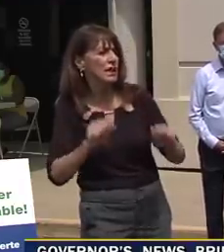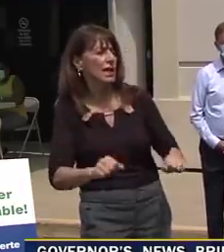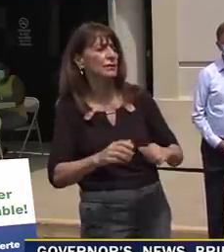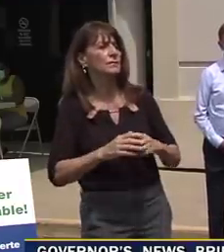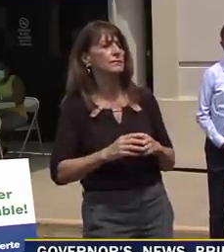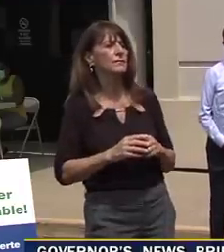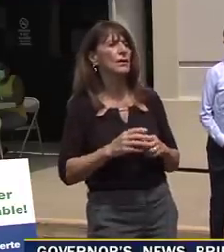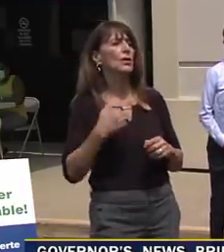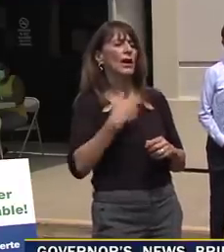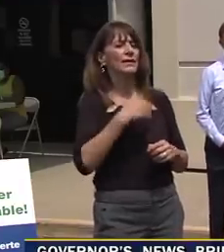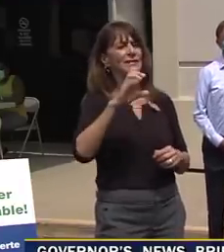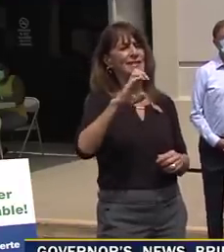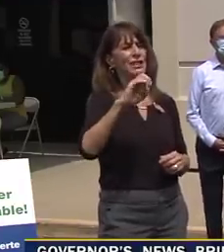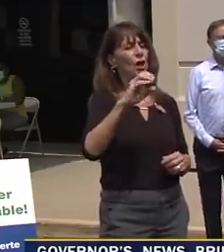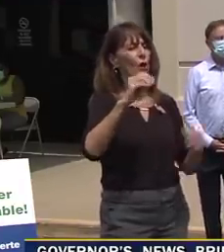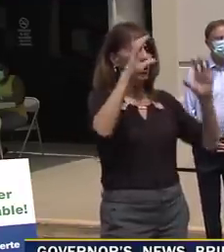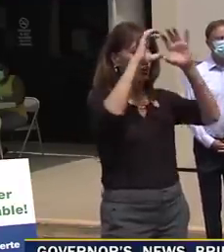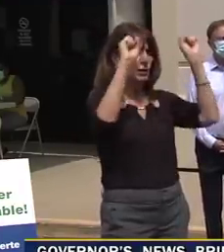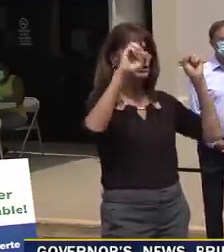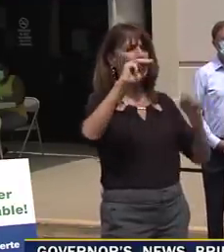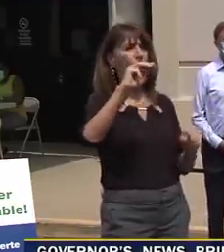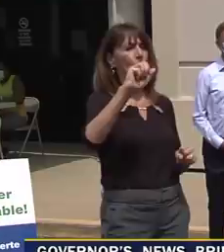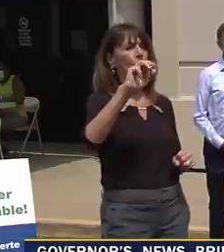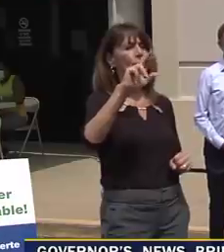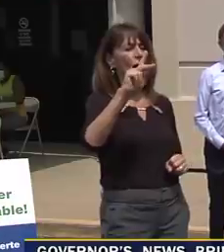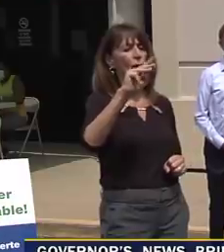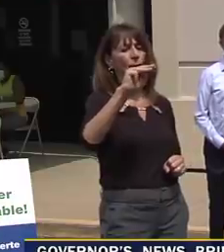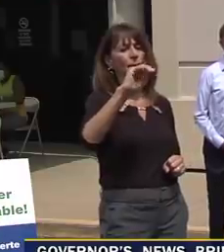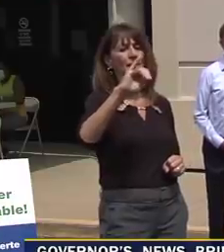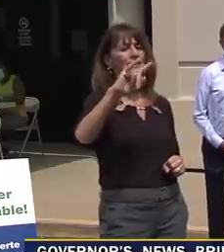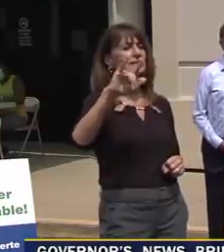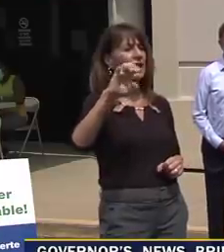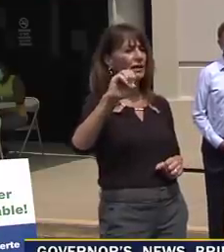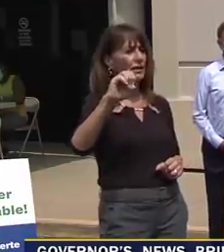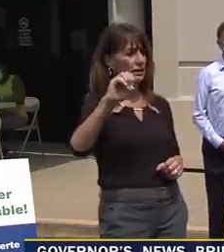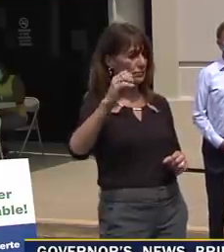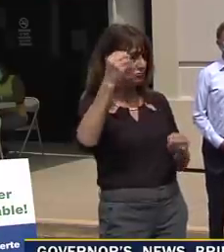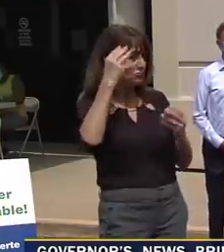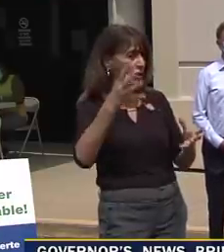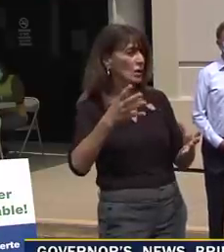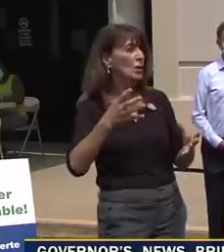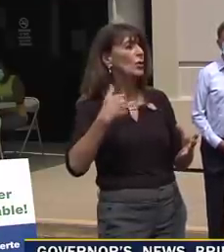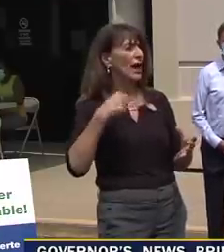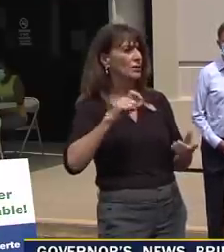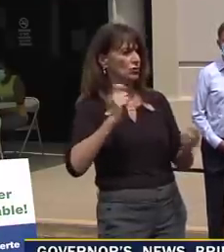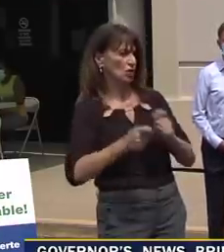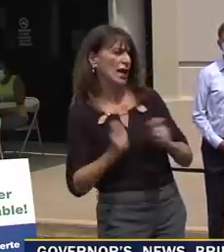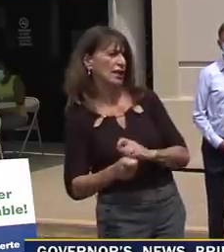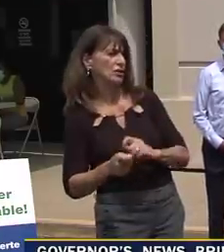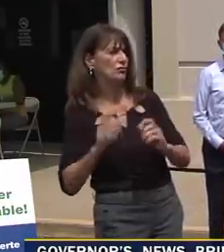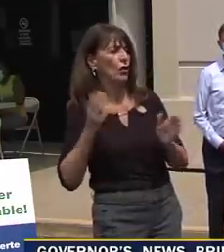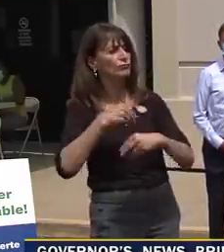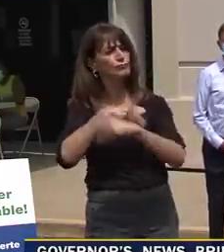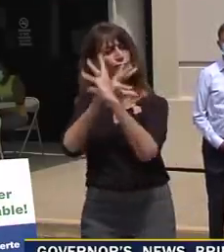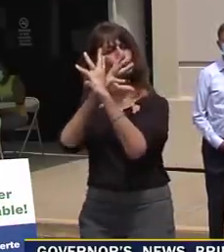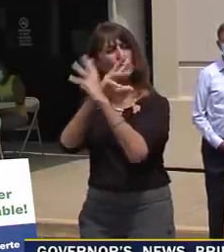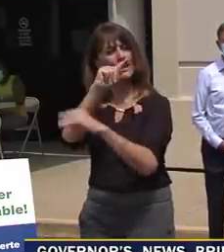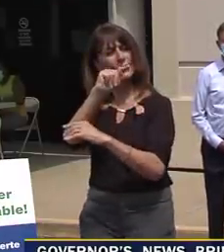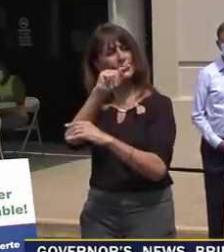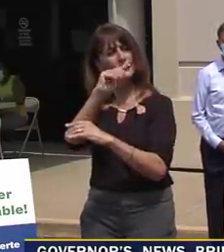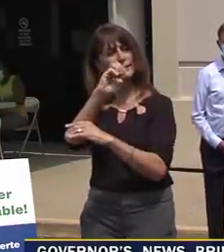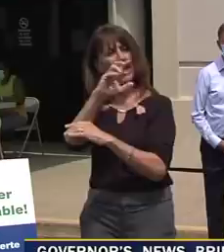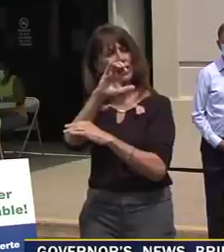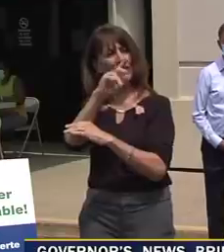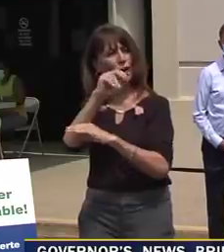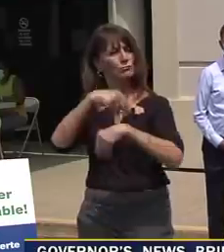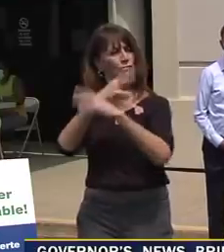our CEO and president, Mark Maselli, we were able to make a quick pivot to telecare. And so at the end of March,